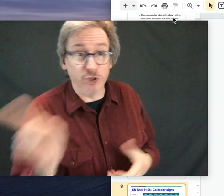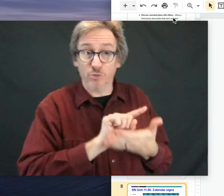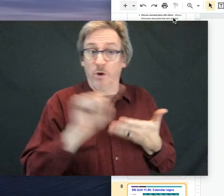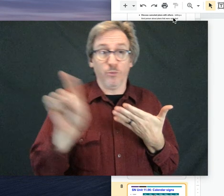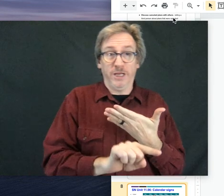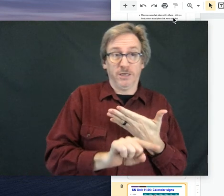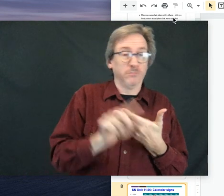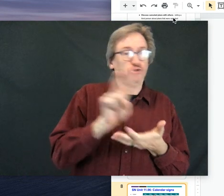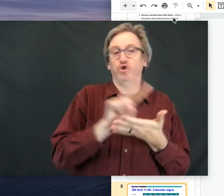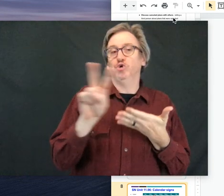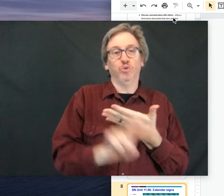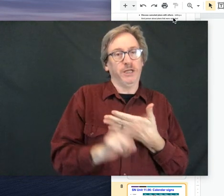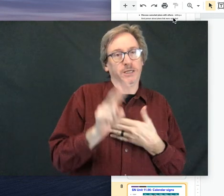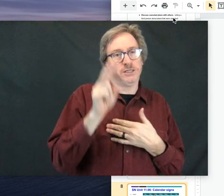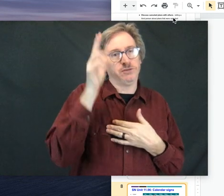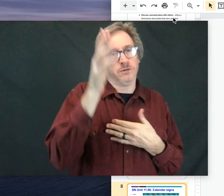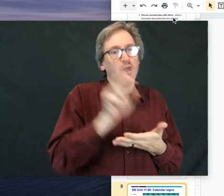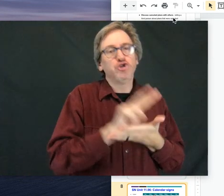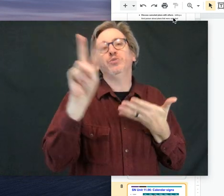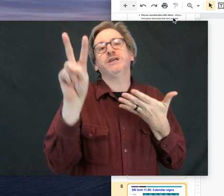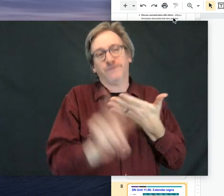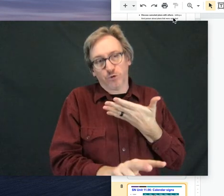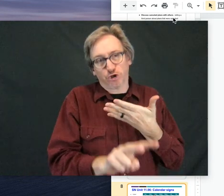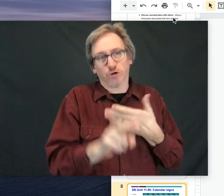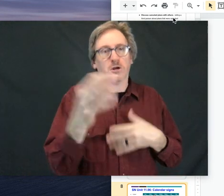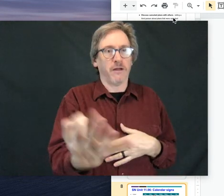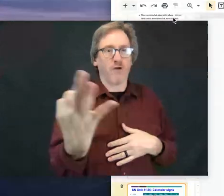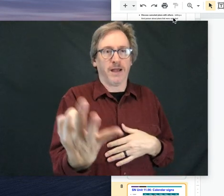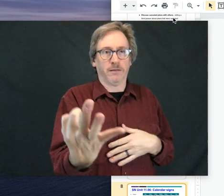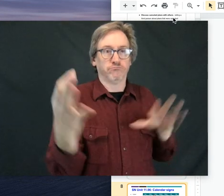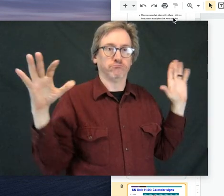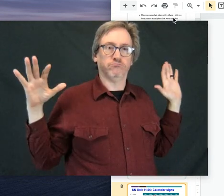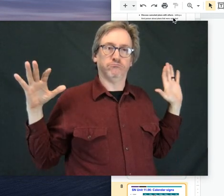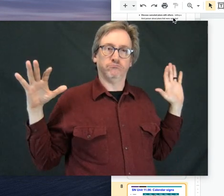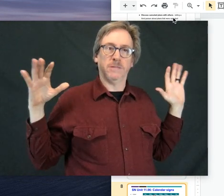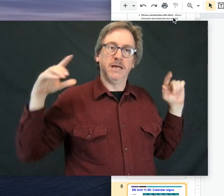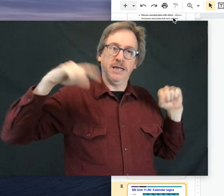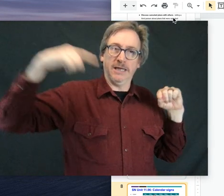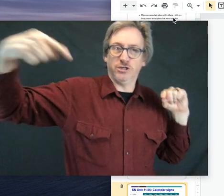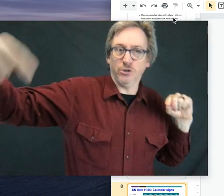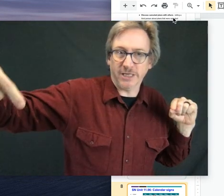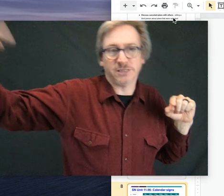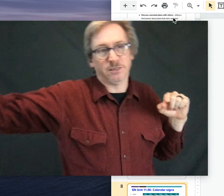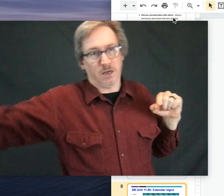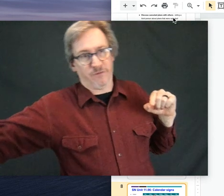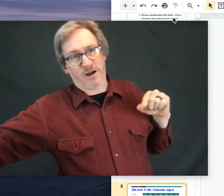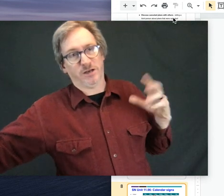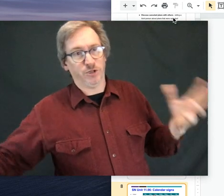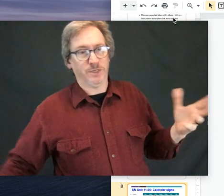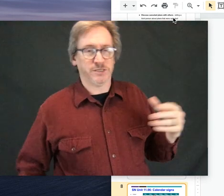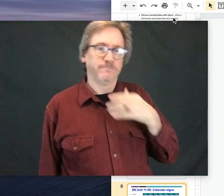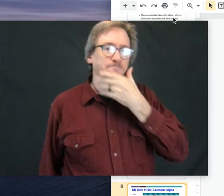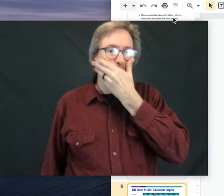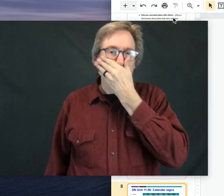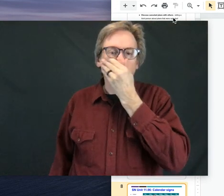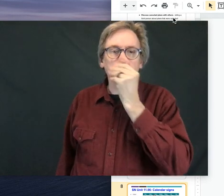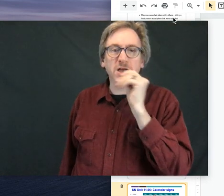You could do 1 week, 2 weeks, 2 weeks future on Friday. In 2 weeks on Friday, 2